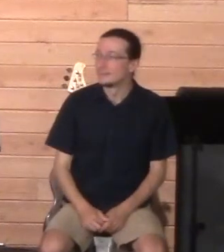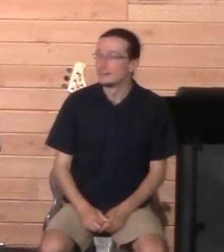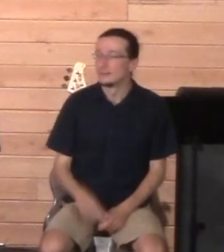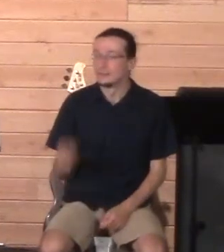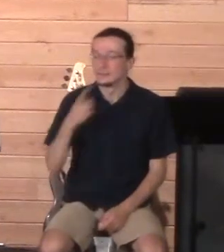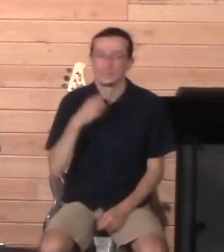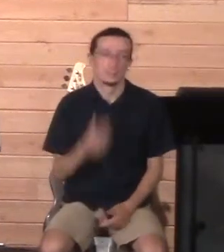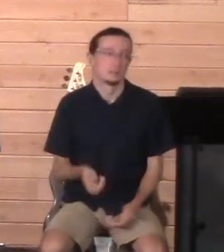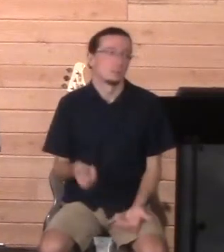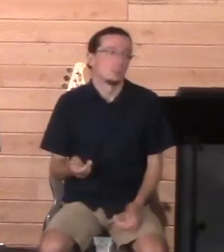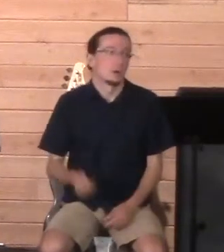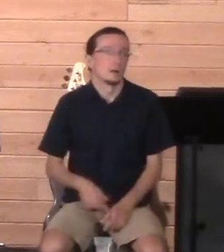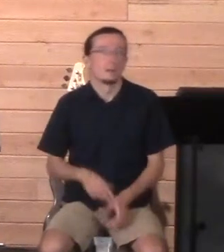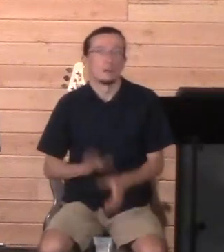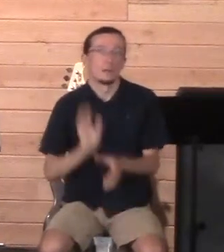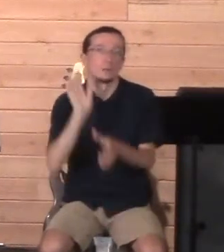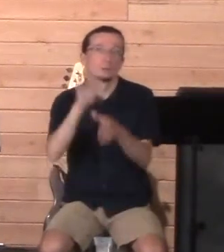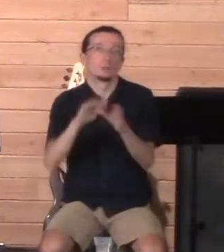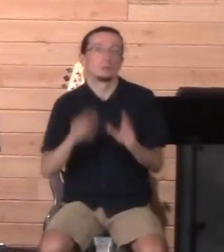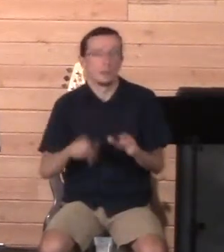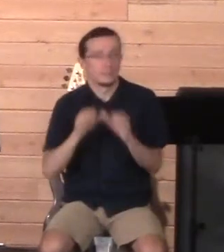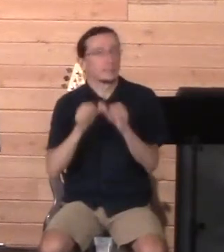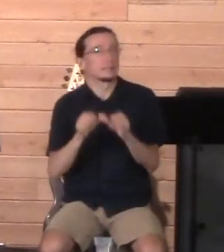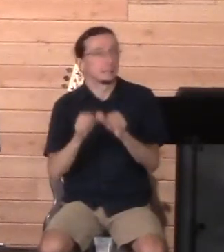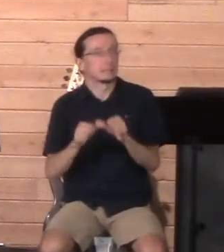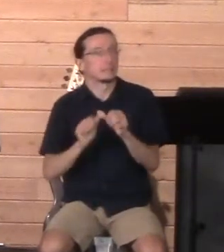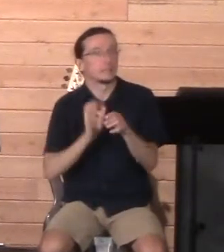And he goes, well, shooters got to keep shooting.